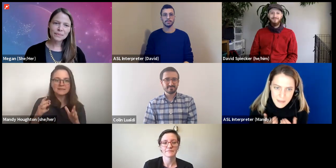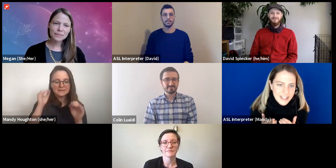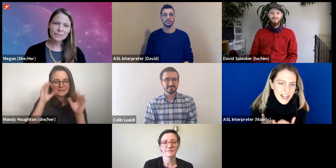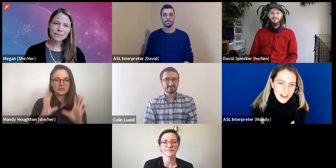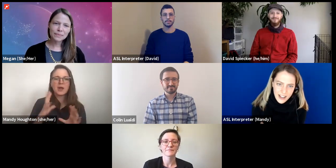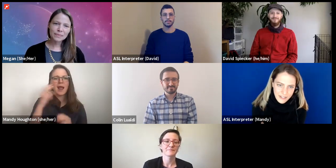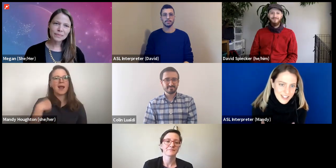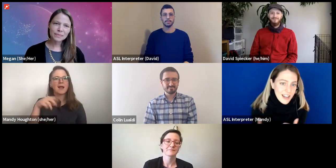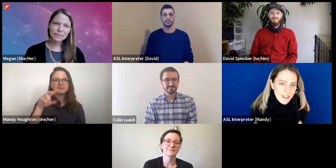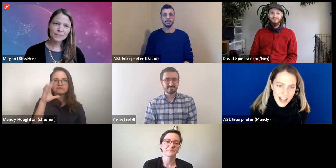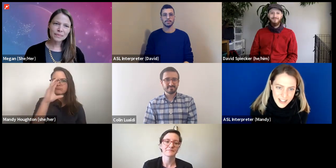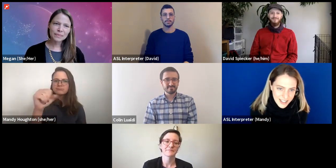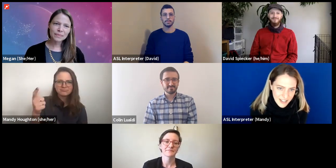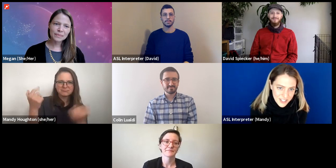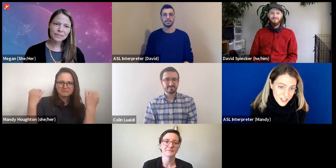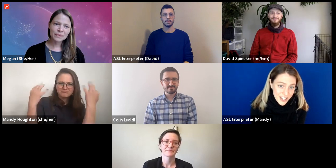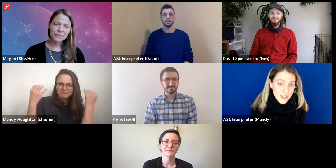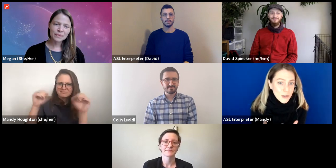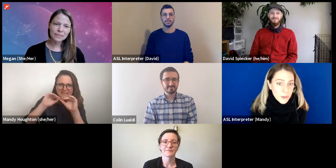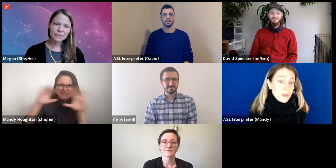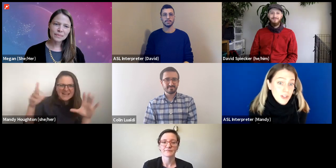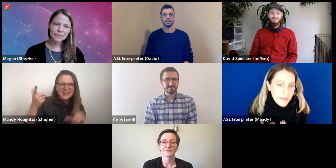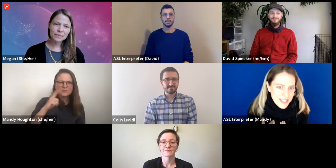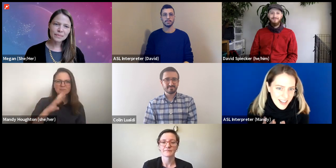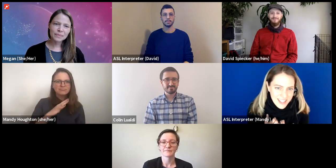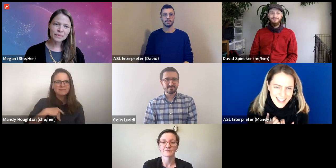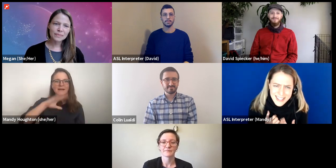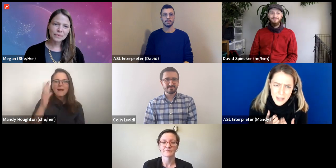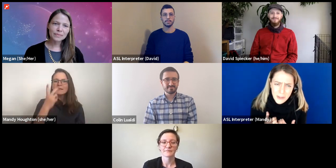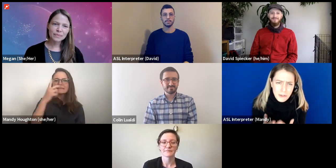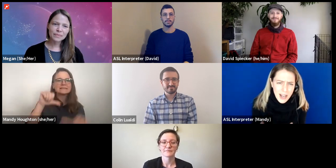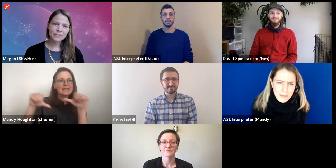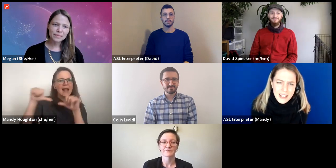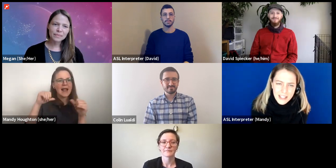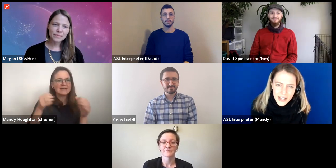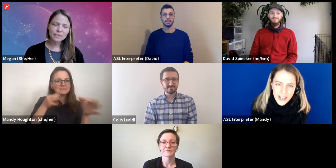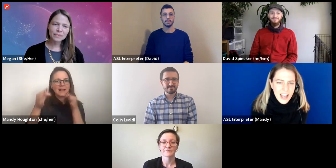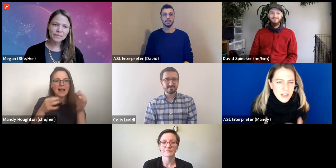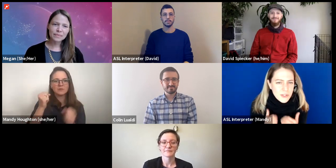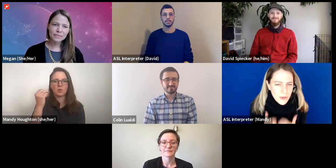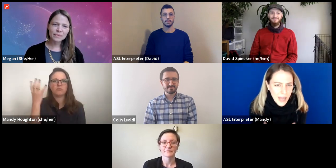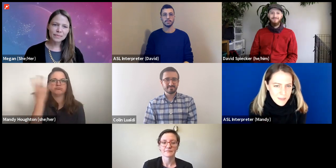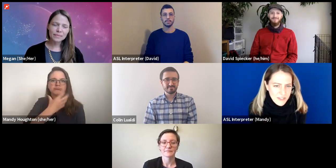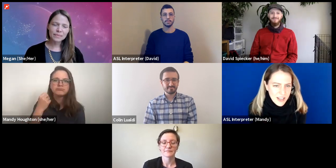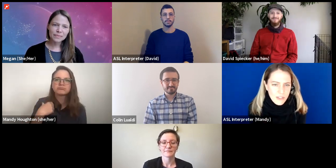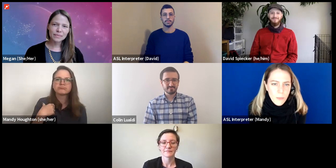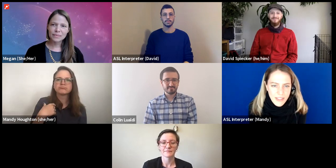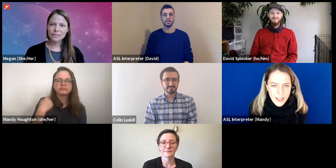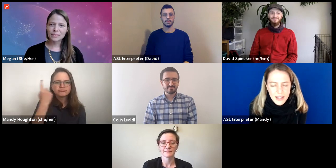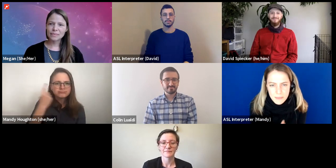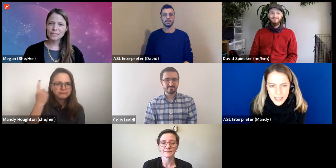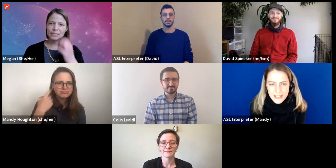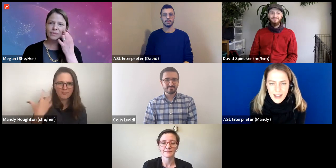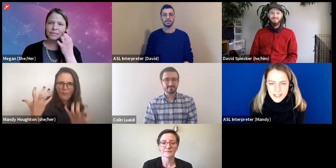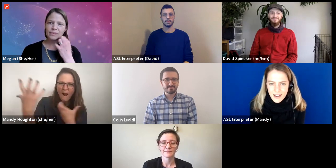time in my entire life. I'd never had a deaf teacher who taught my science classes, and they were incredibly clear, and it was so captivating. The way